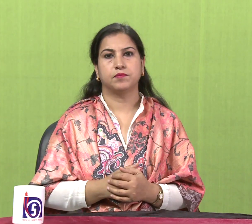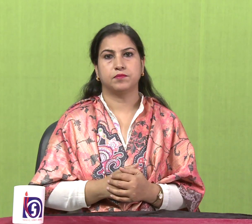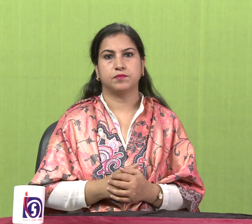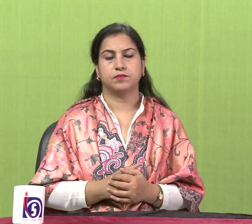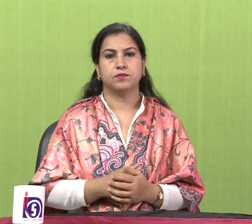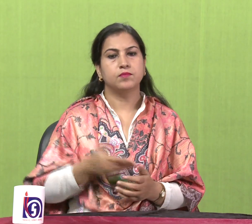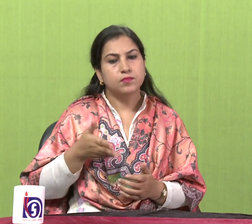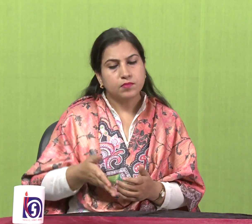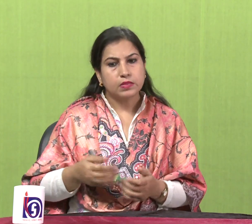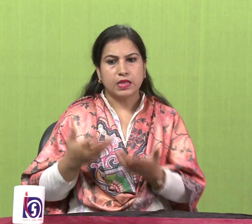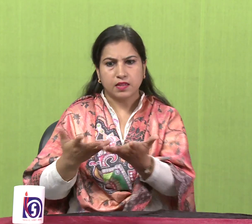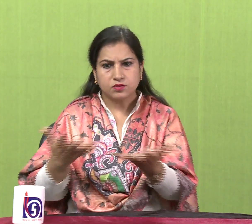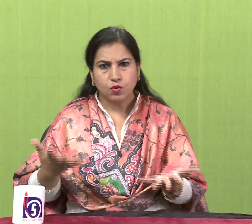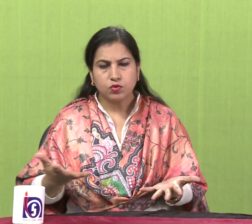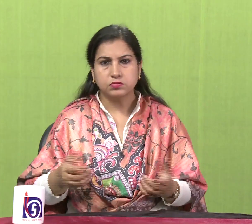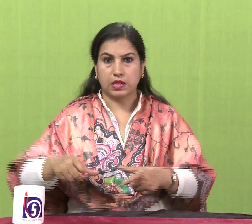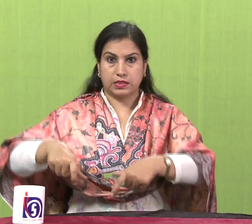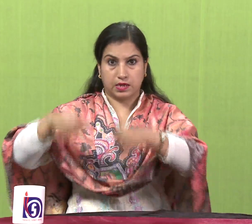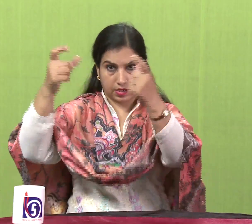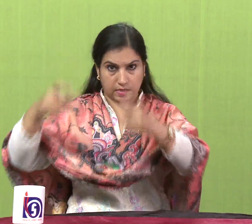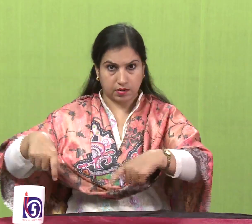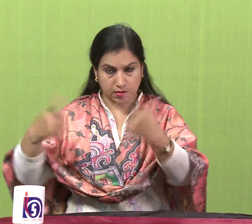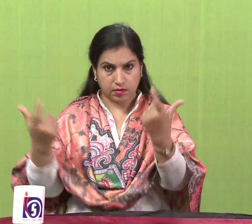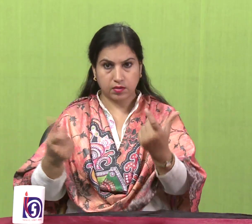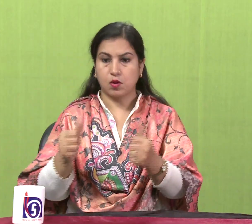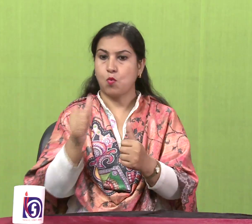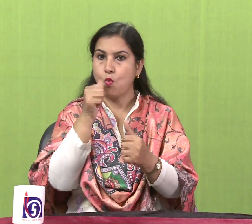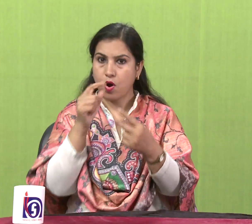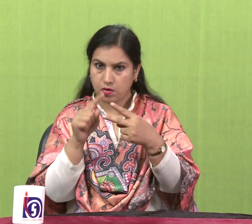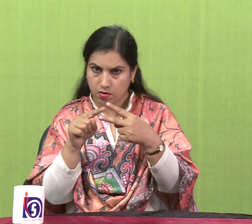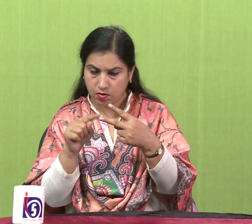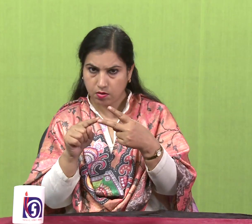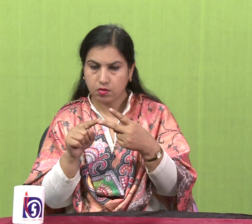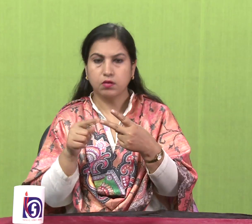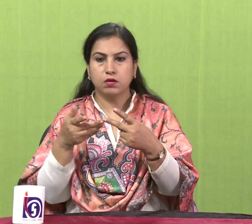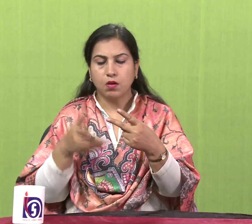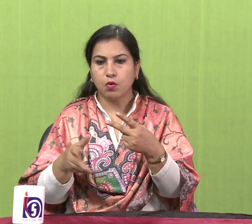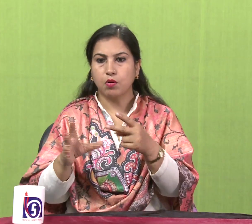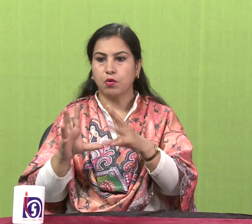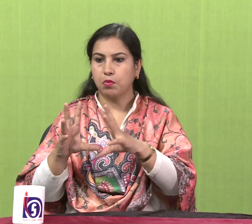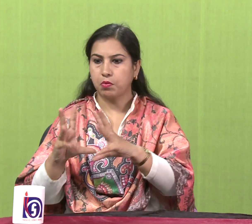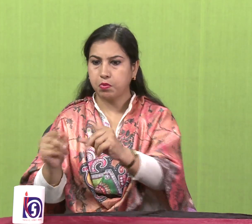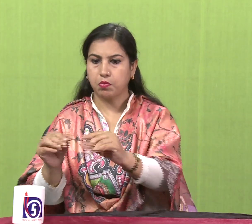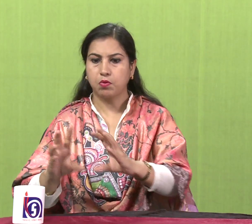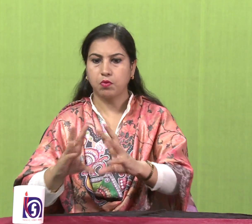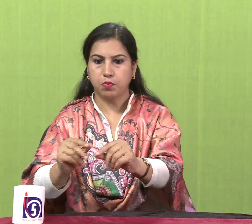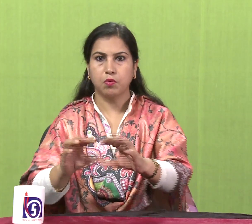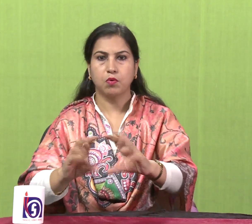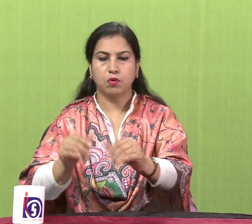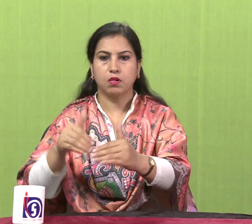these resources like tree and water will not remain available for our next